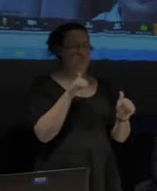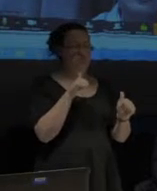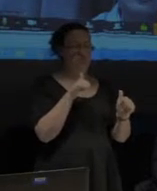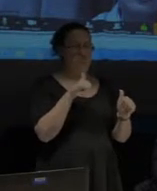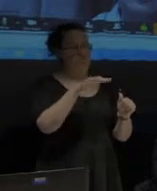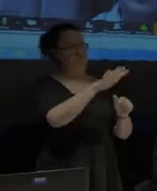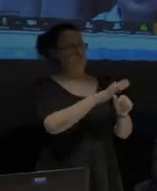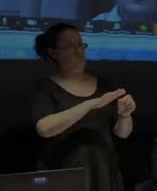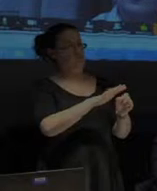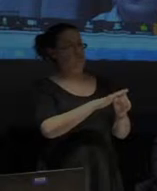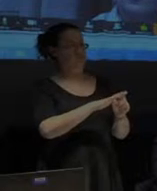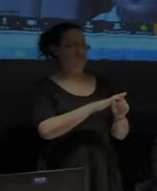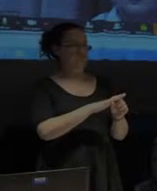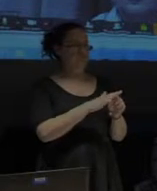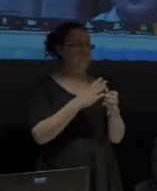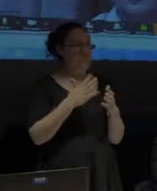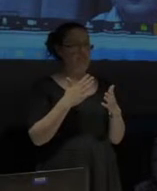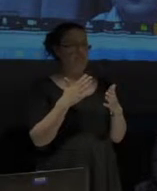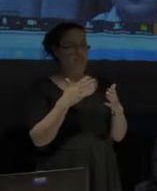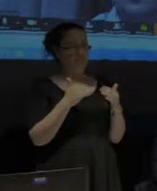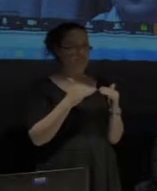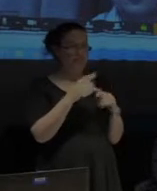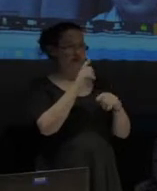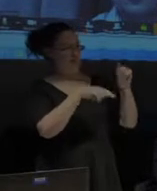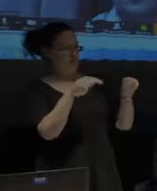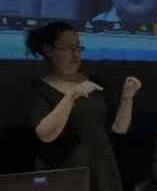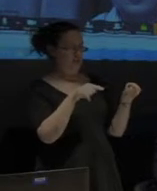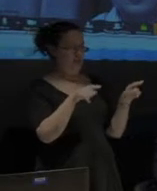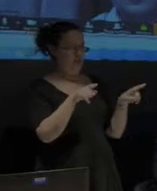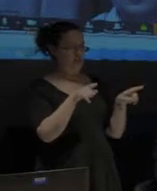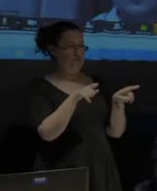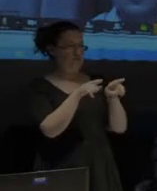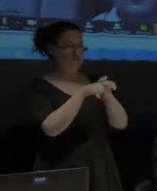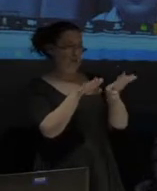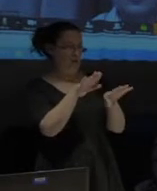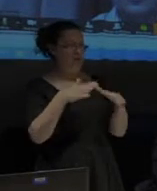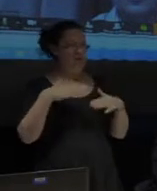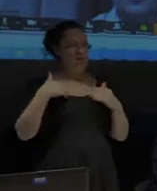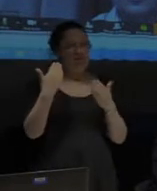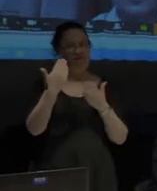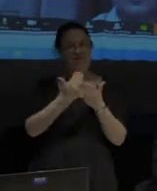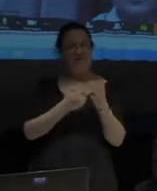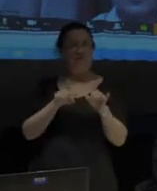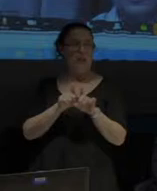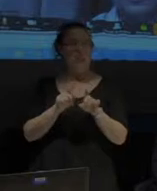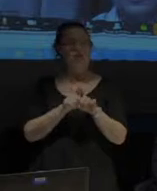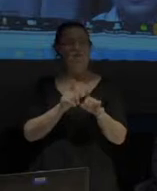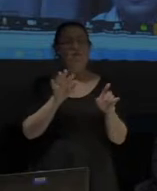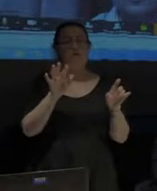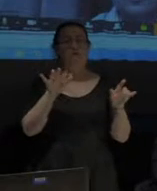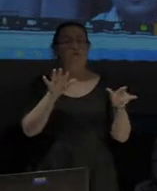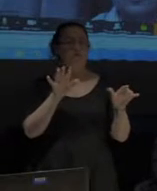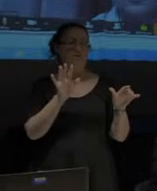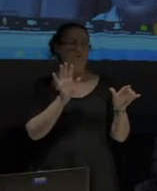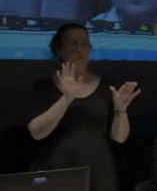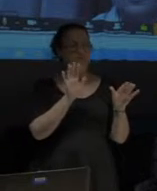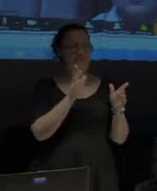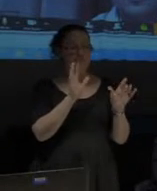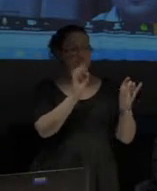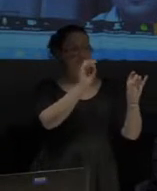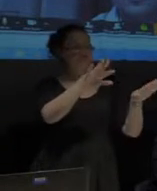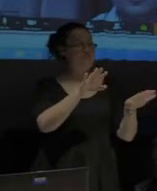be along there with health and safety. We had to basically dunk everybody in some sort of mini